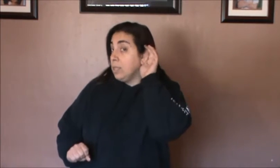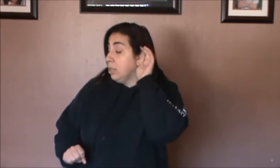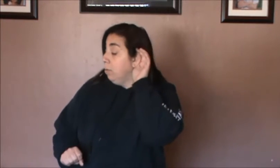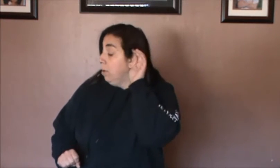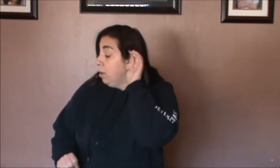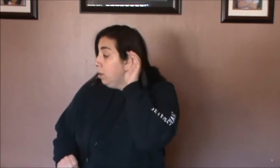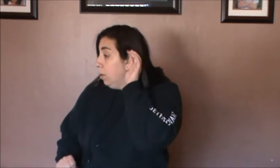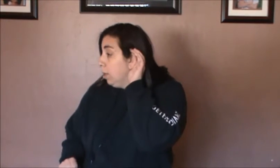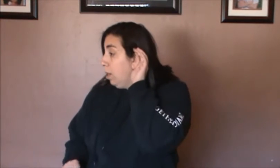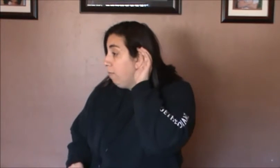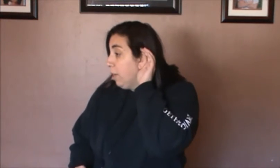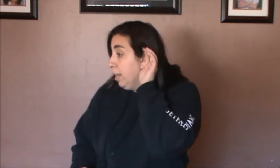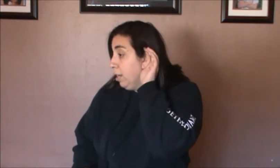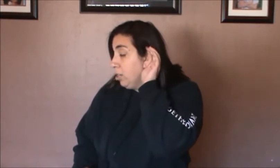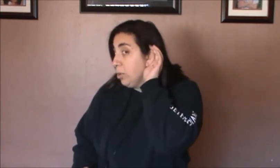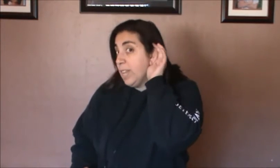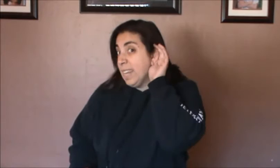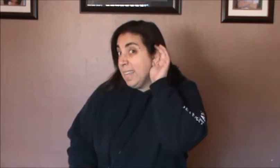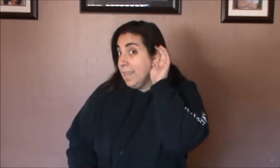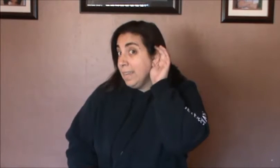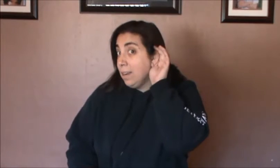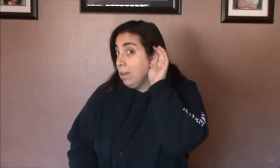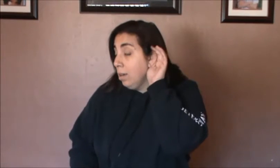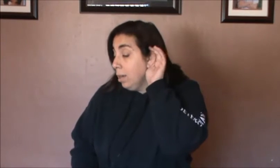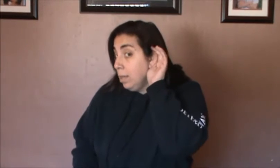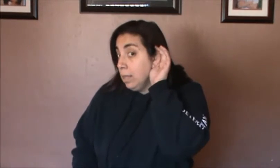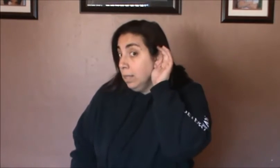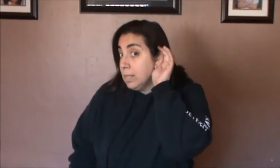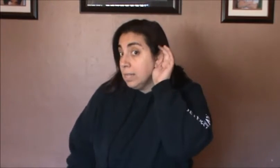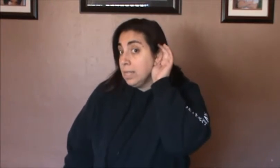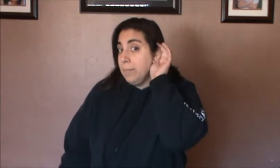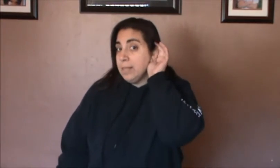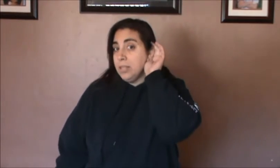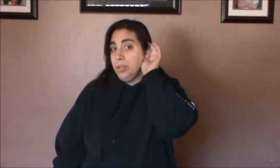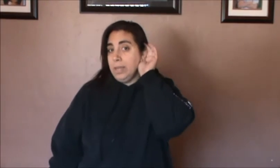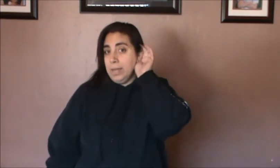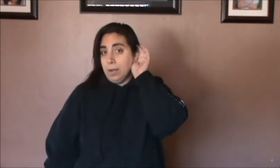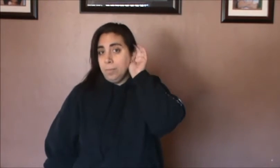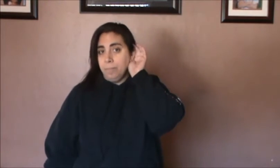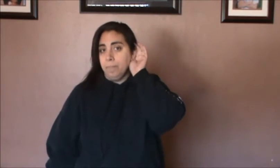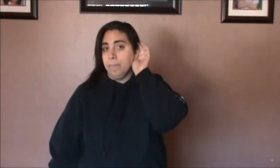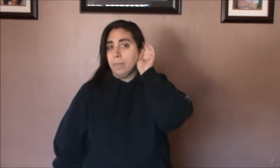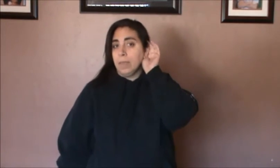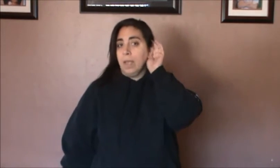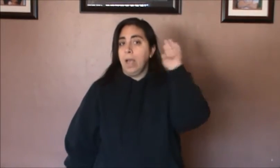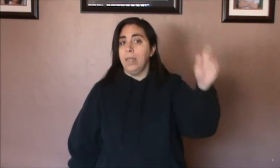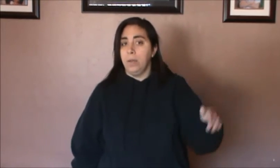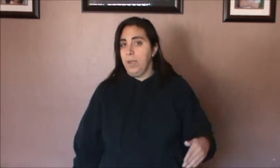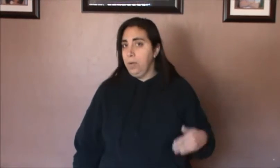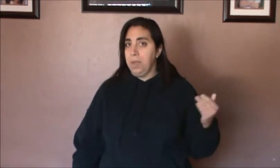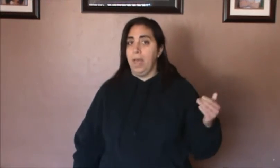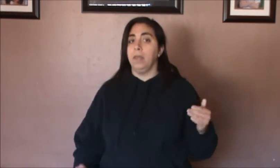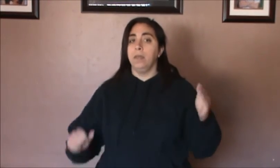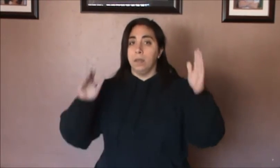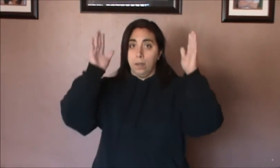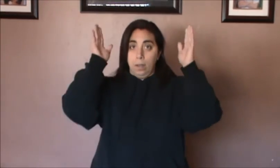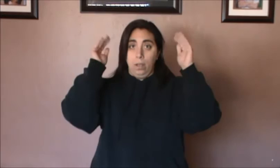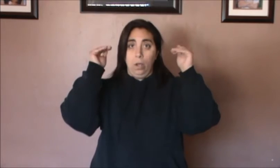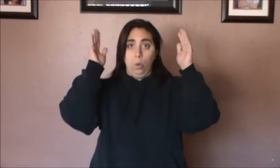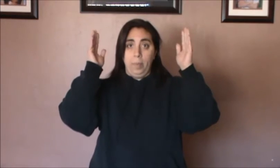So we're going to cuff our ear so we can hear, listen to the message you'll hear. And then we go again,